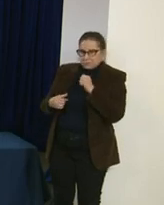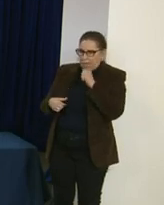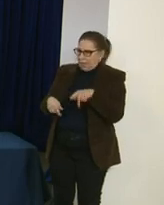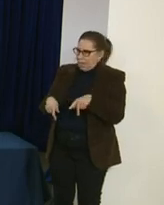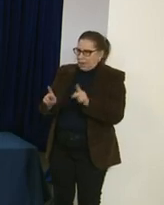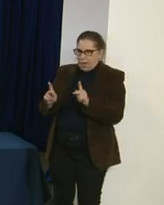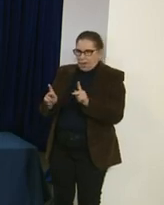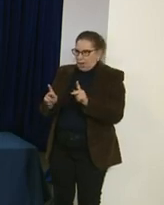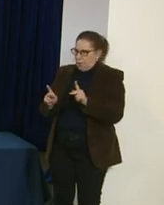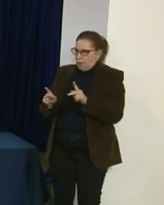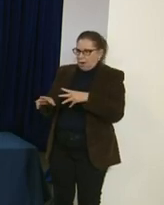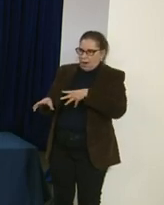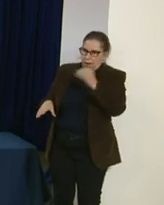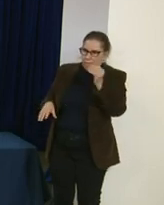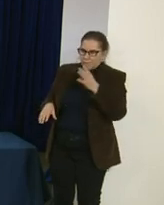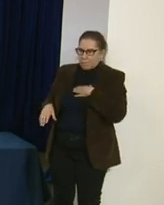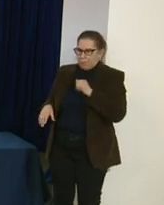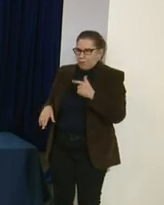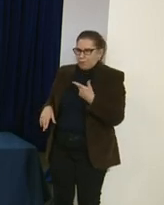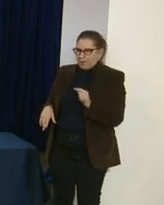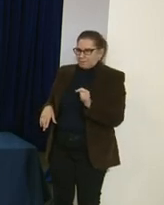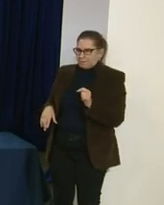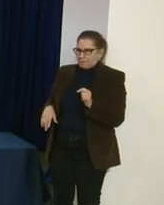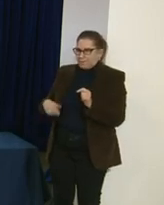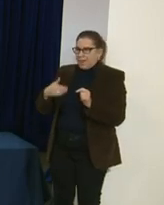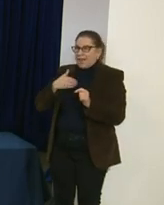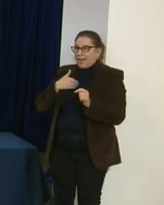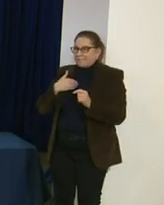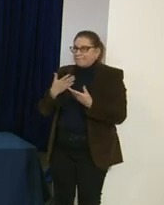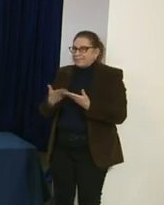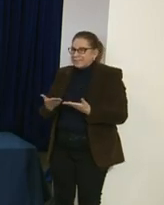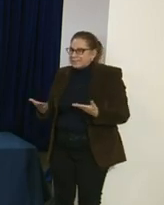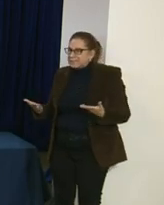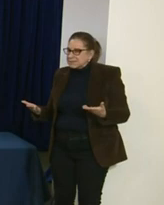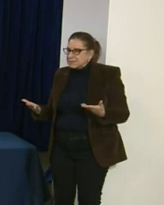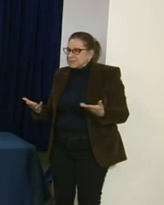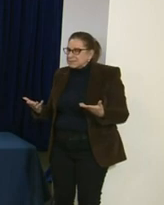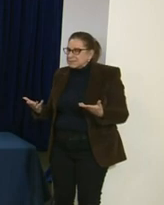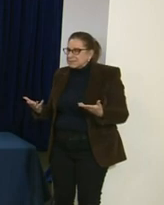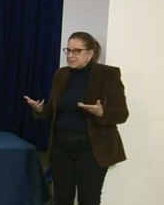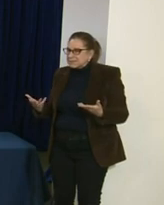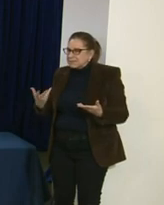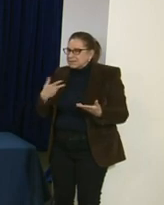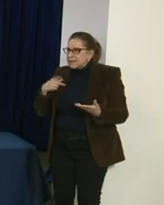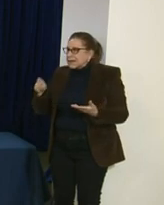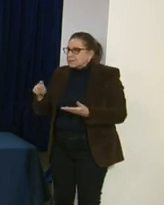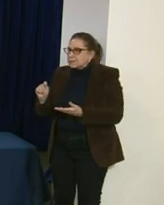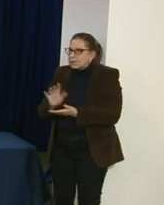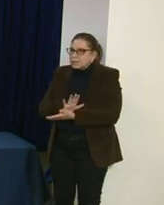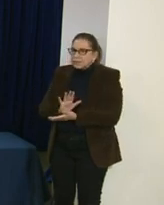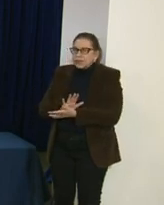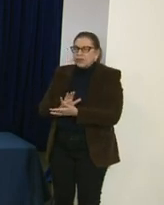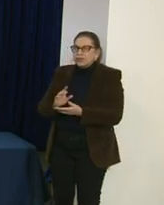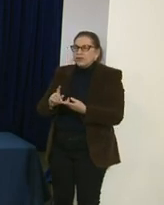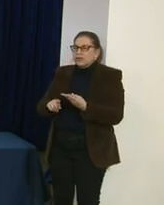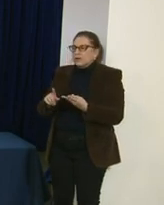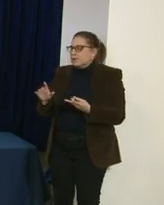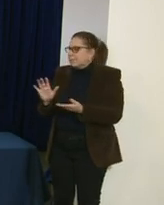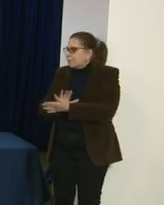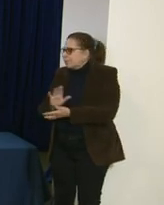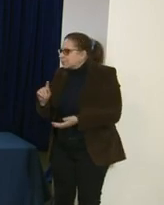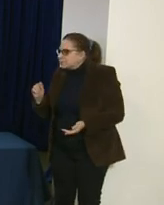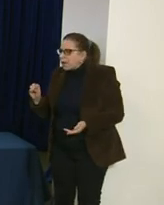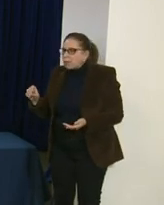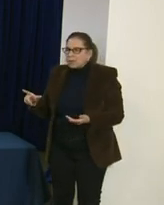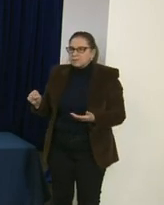got some stuff in here, but I can't get pretty low up. I need some toilet paper towels, and I've